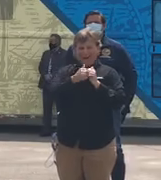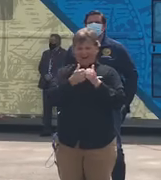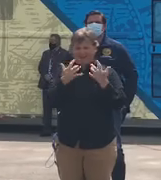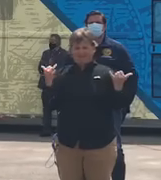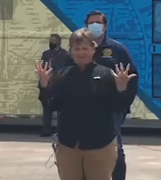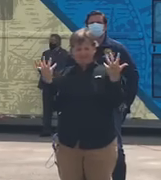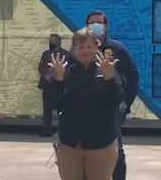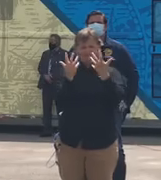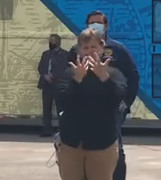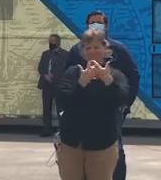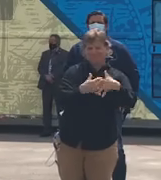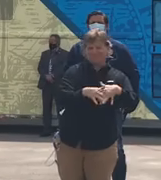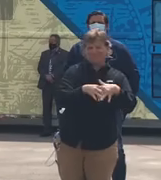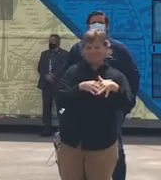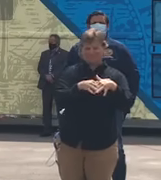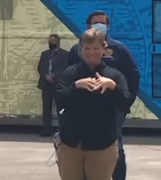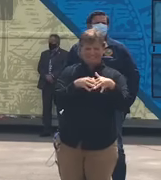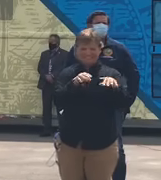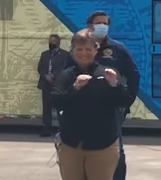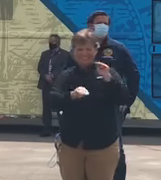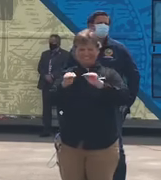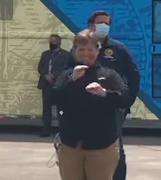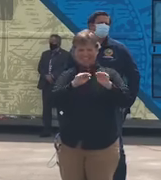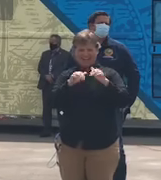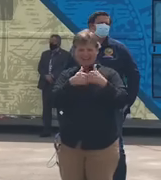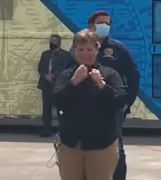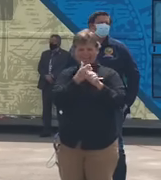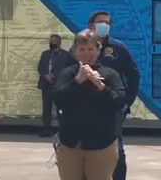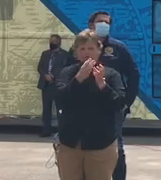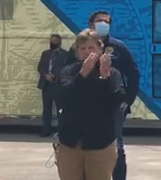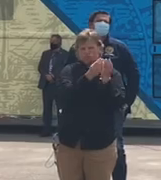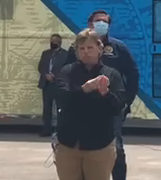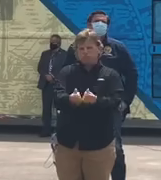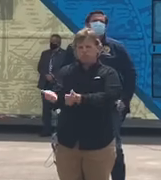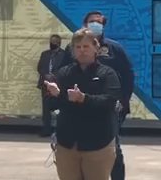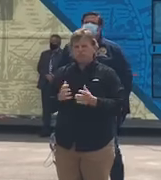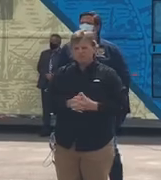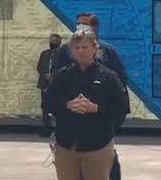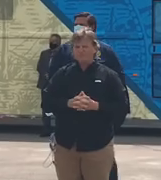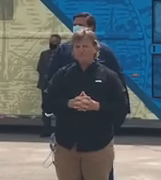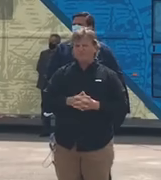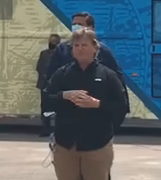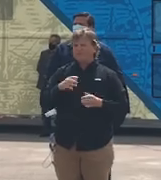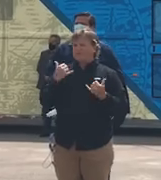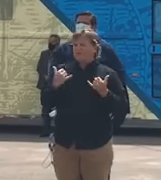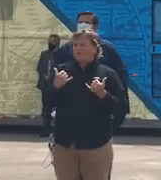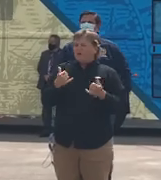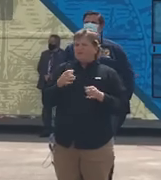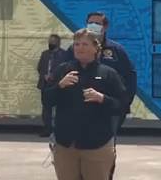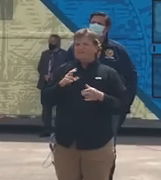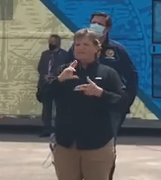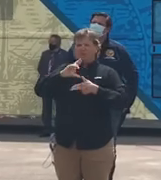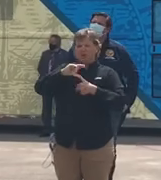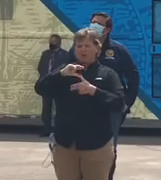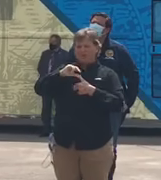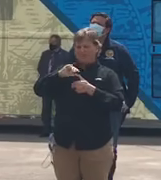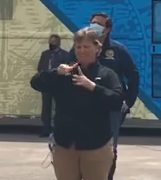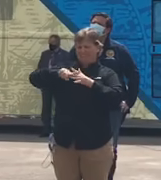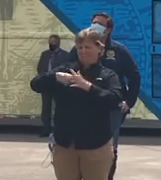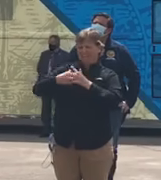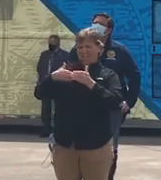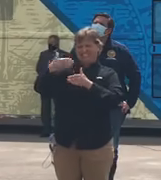challenges that poses, especially if we have an earlier storm in the June and July season? And so we're talking to all sorts of different